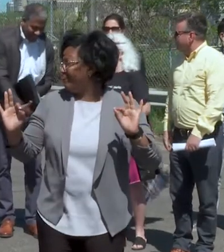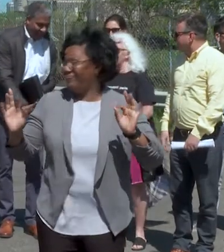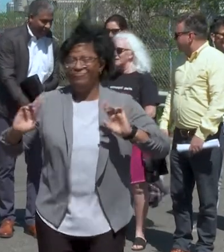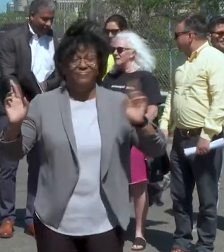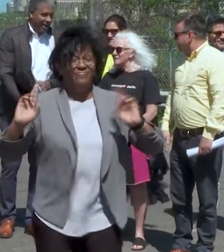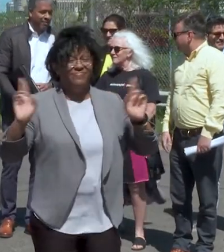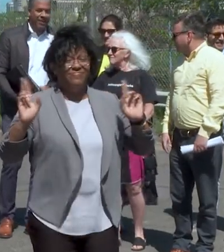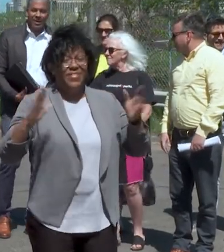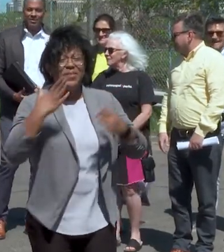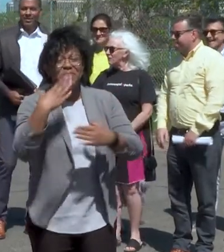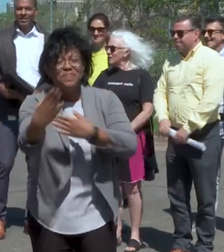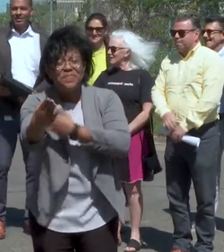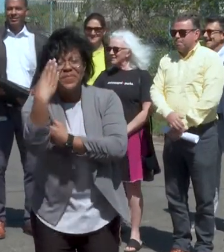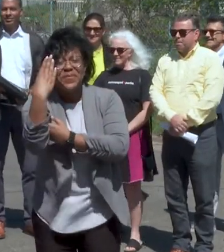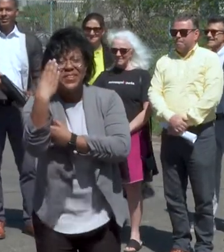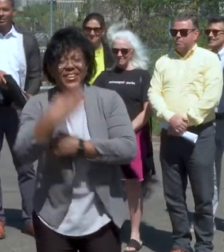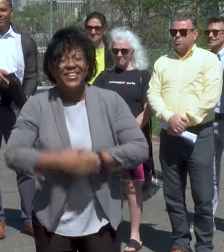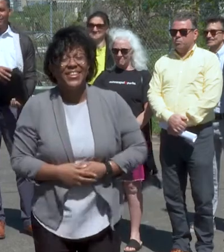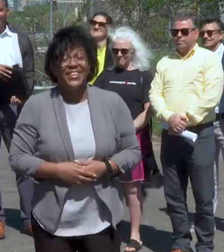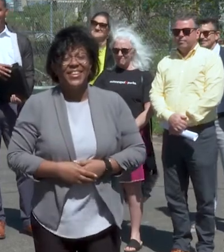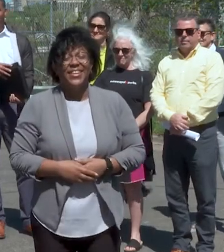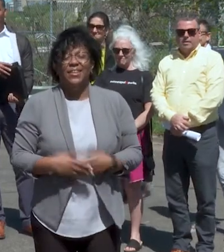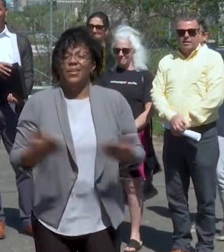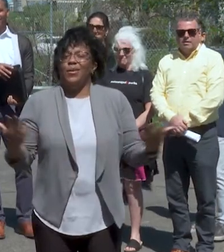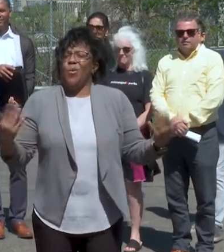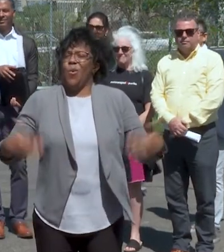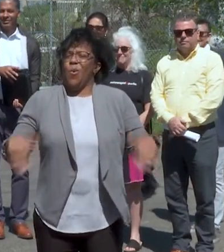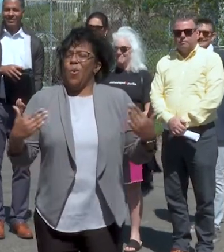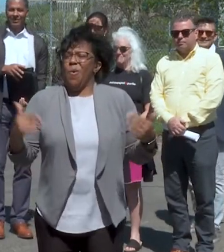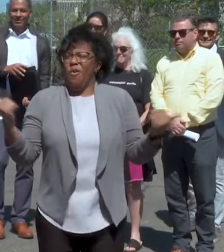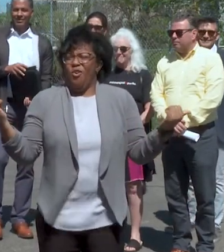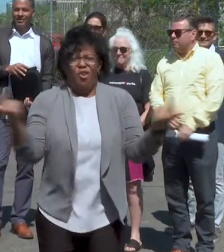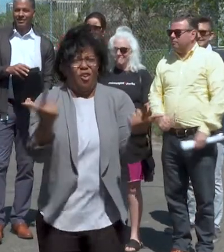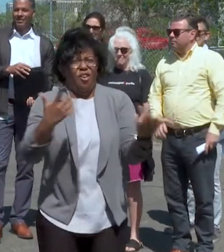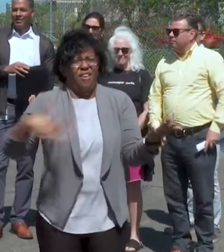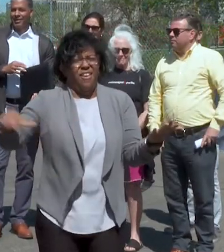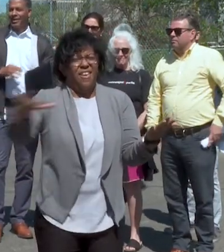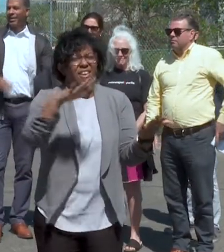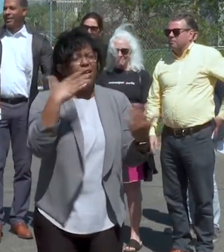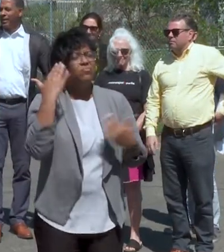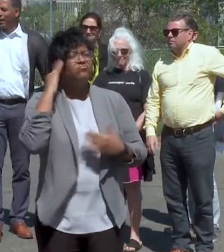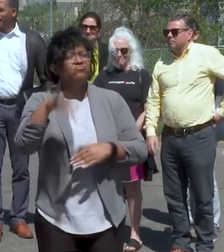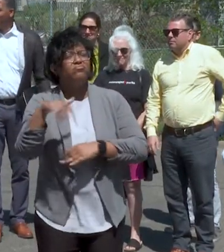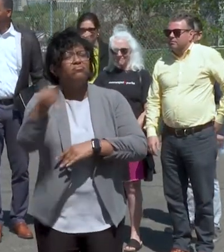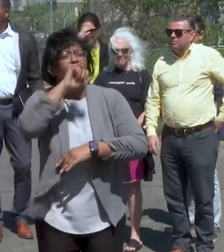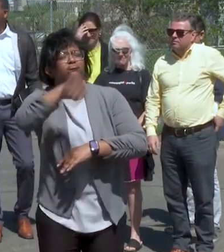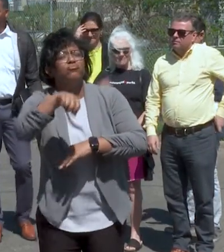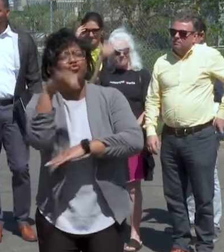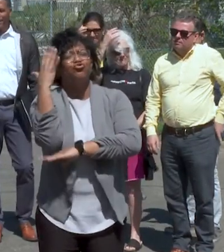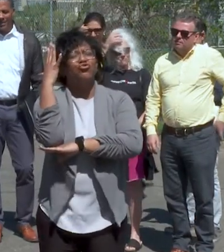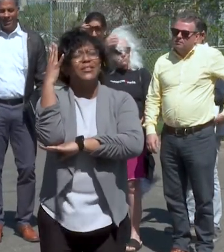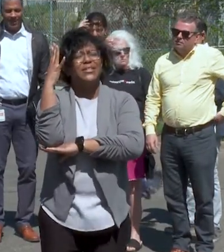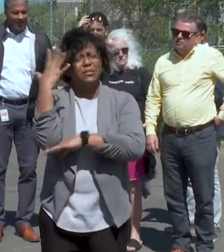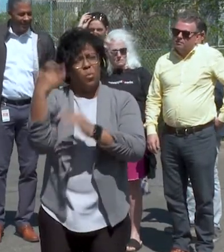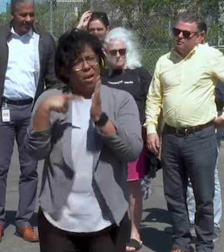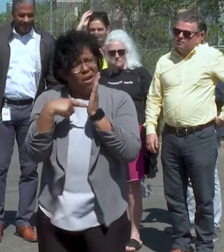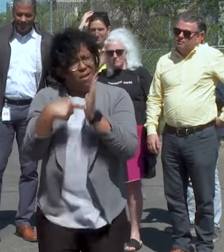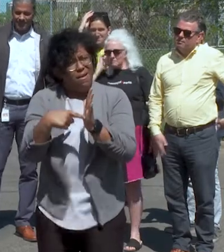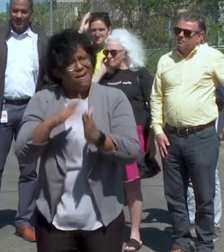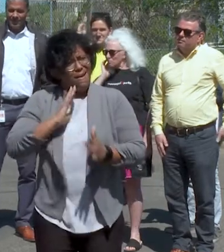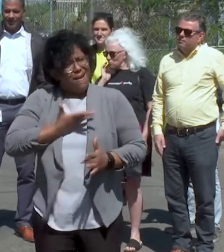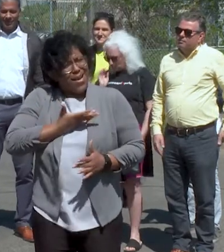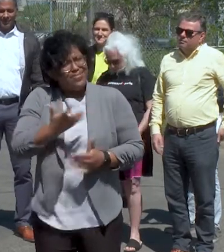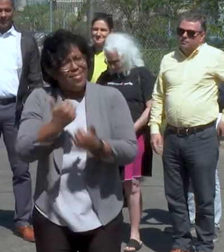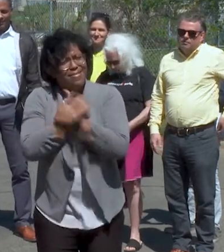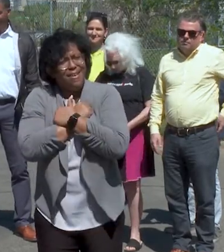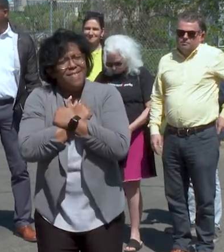Good morning. We all love trees, and let's show our love even more for trees by seeing more of them in our city. That's what